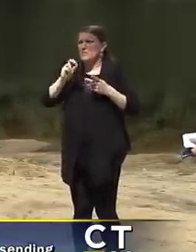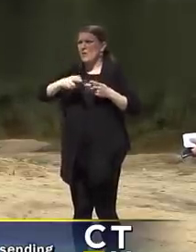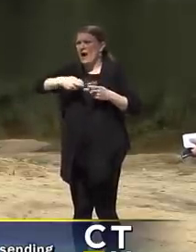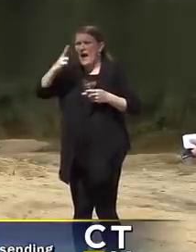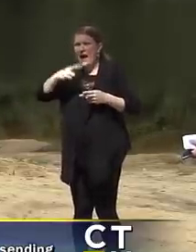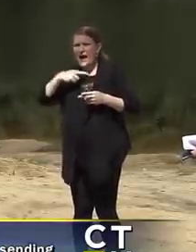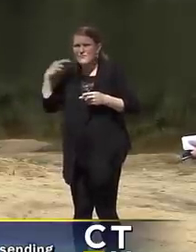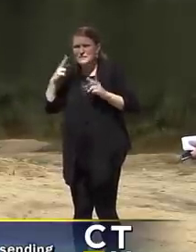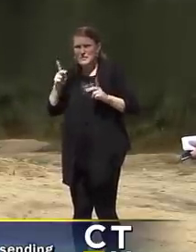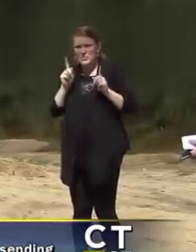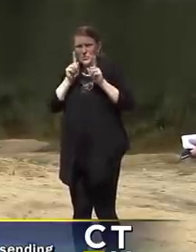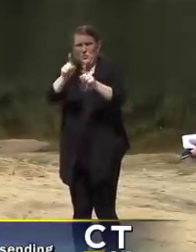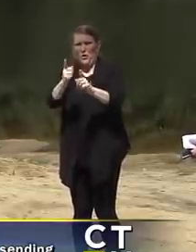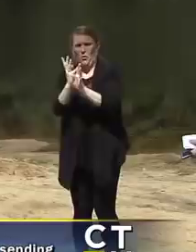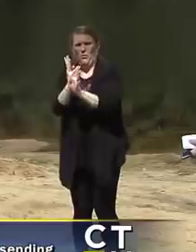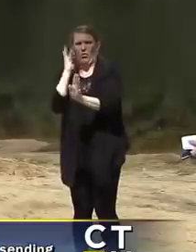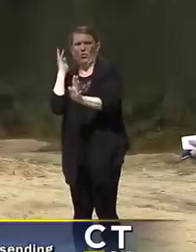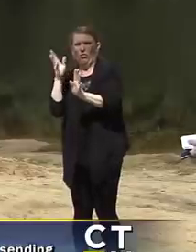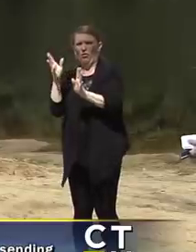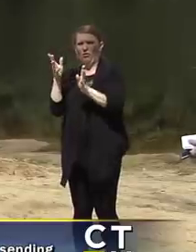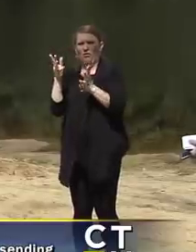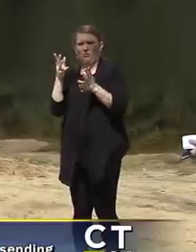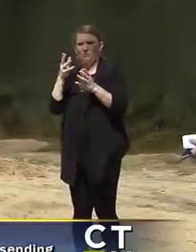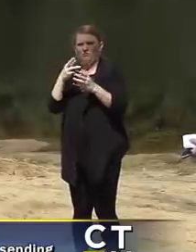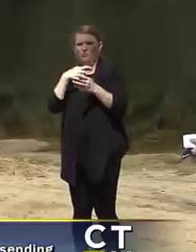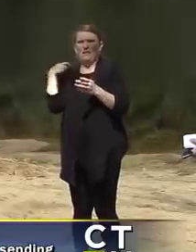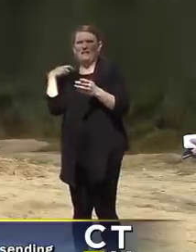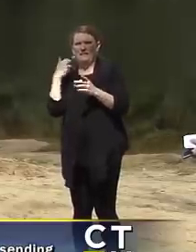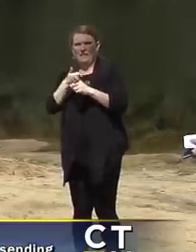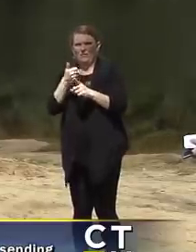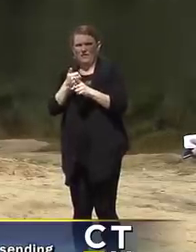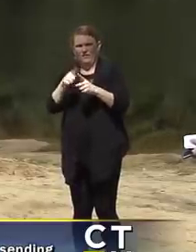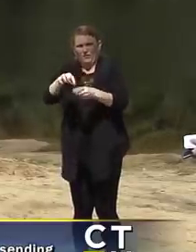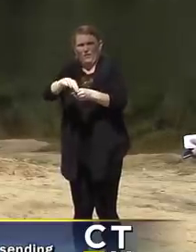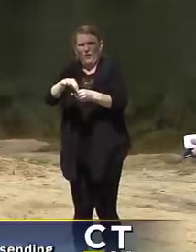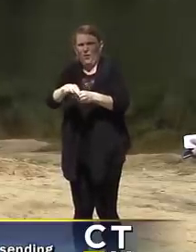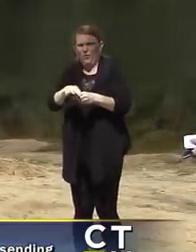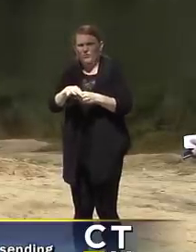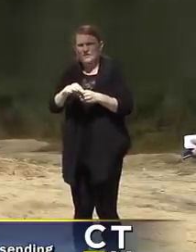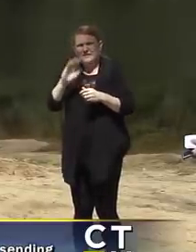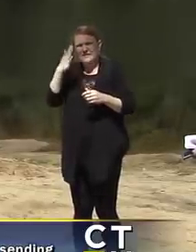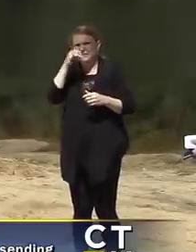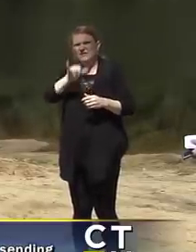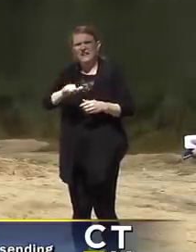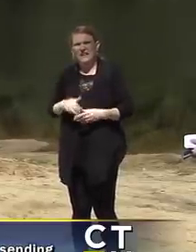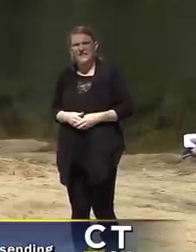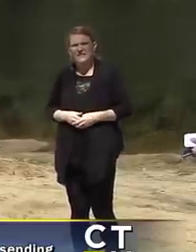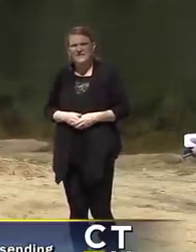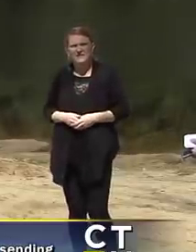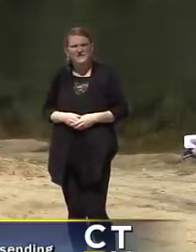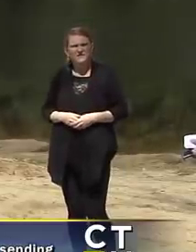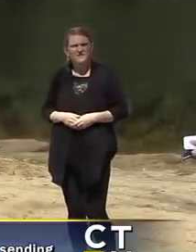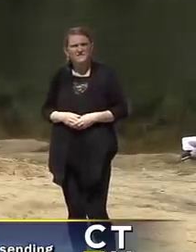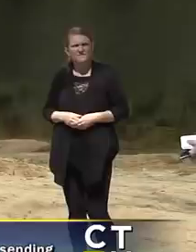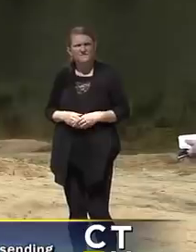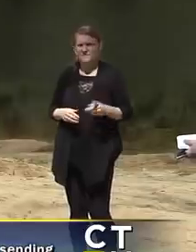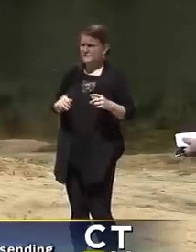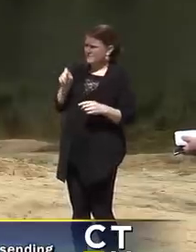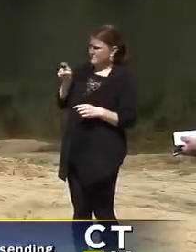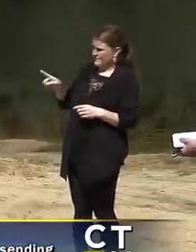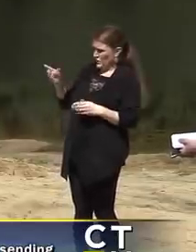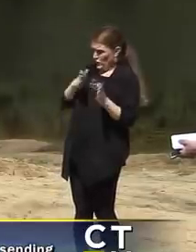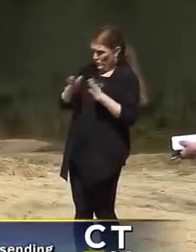important that they don't give up their right to vote by only being allowed to wait in line at some polling booth. You plan on voting by absentee,